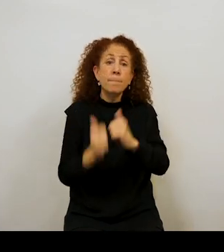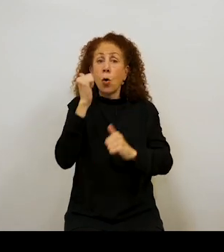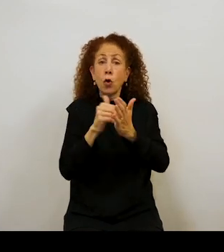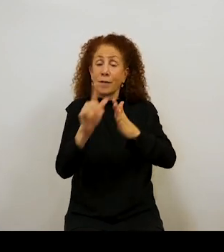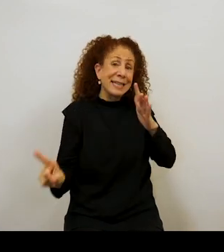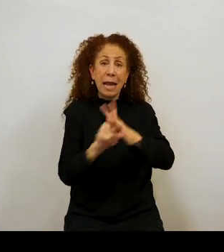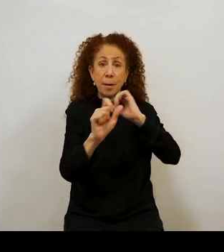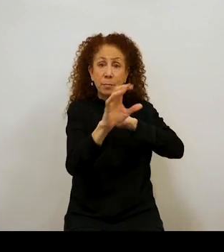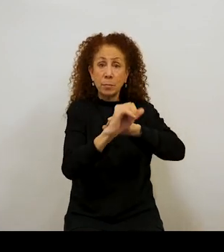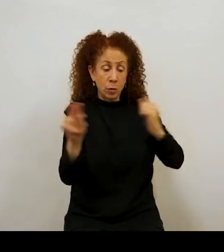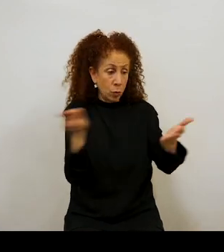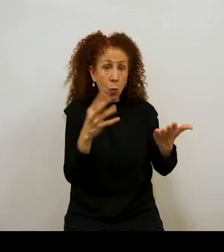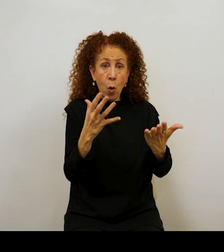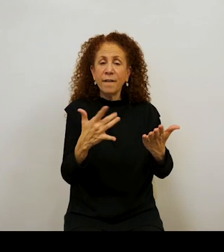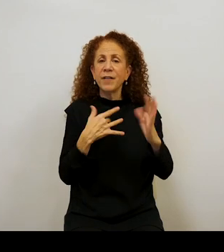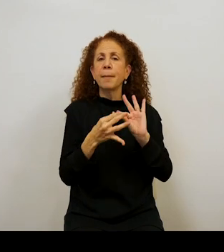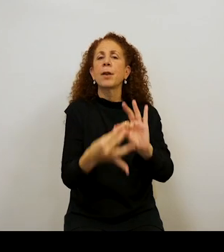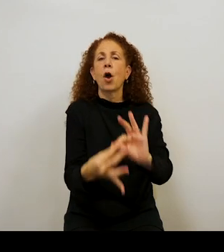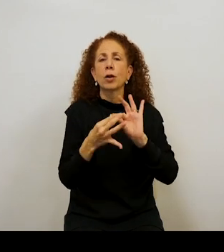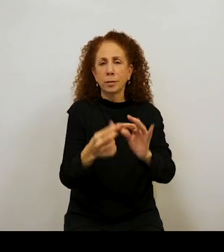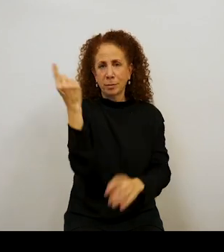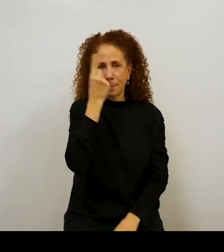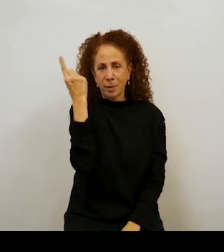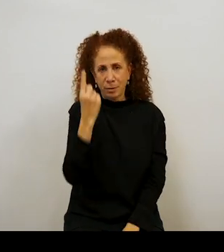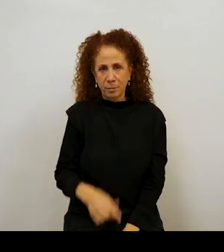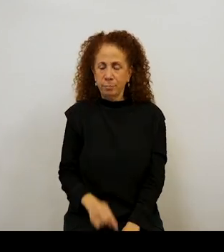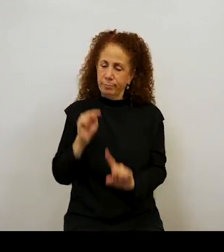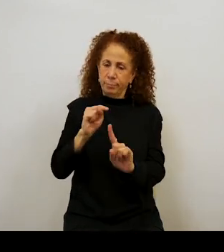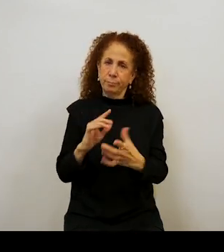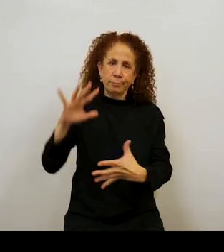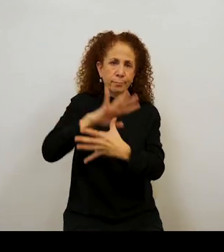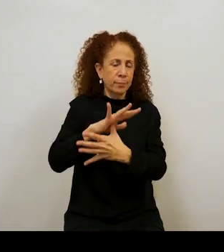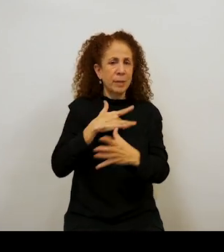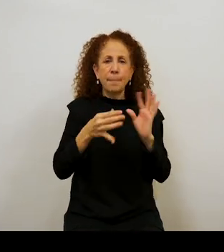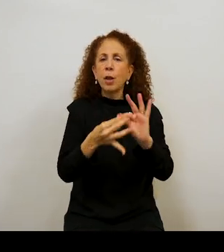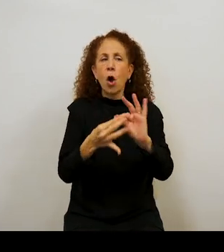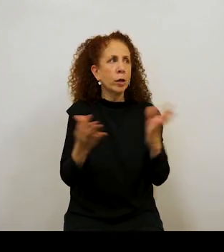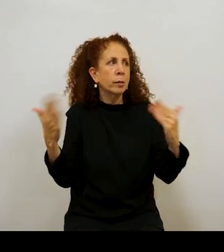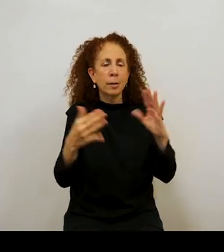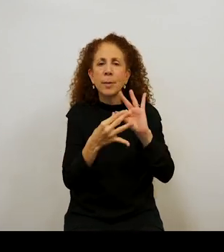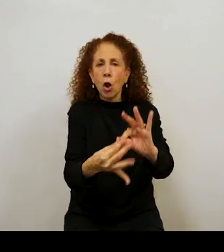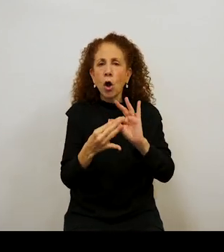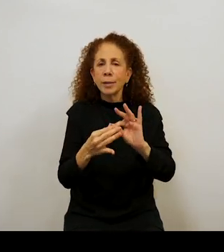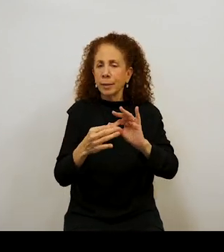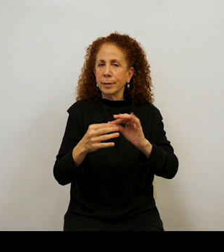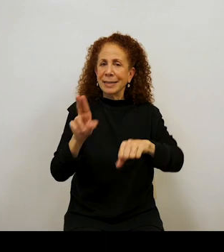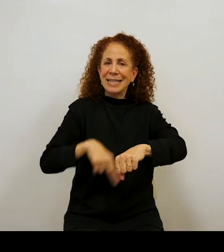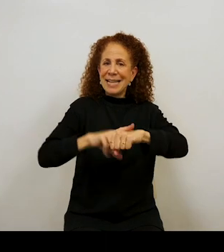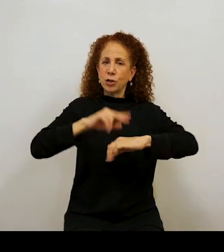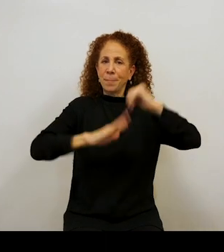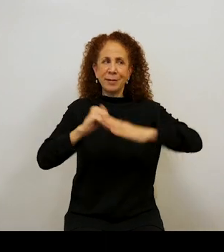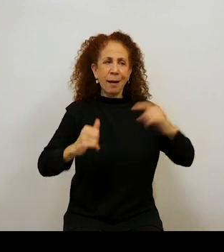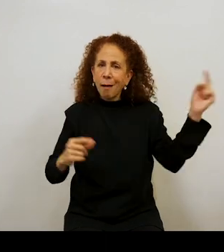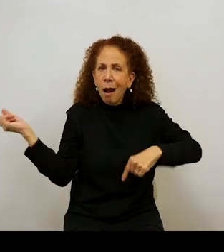in the propaganda was sense of belonging. Mm-hmm. More than anything else, was sense of belonging, nation building. So you can come